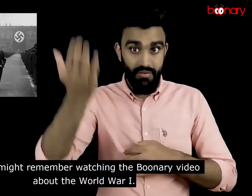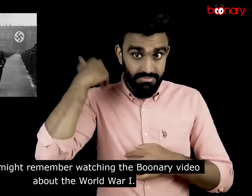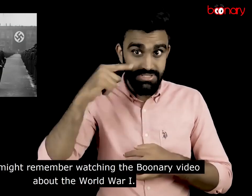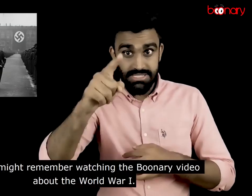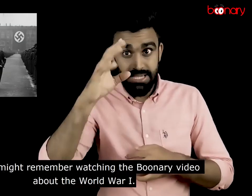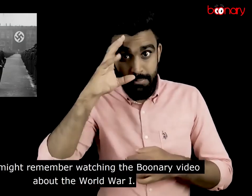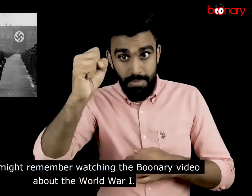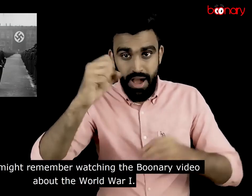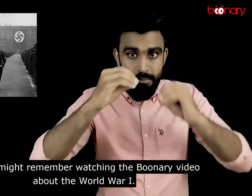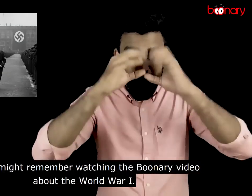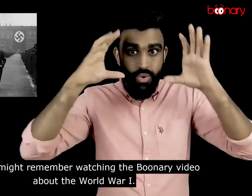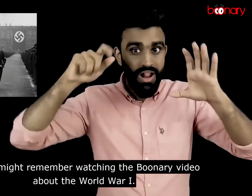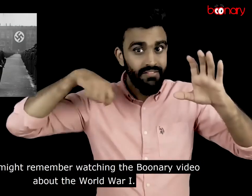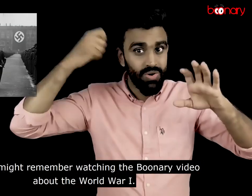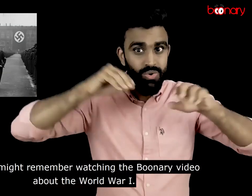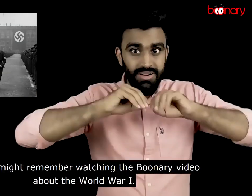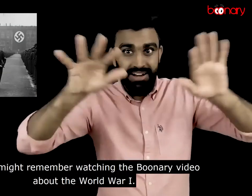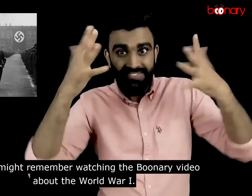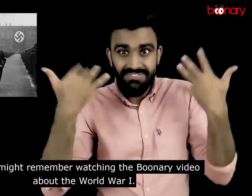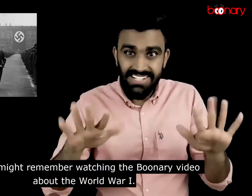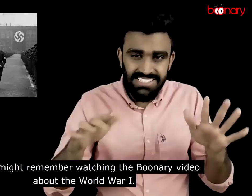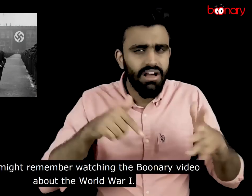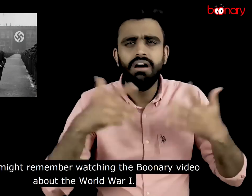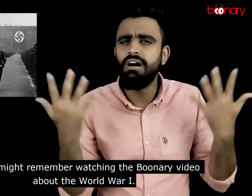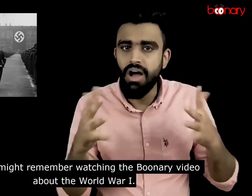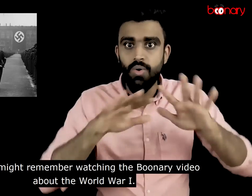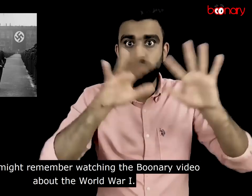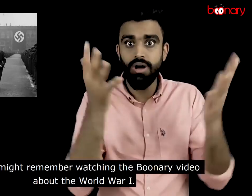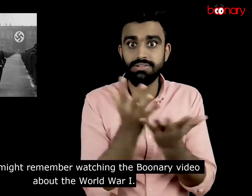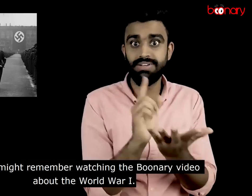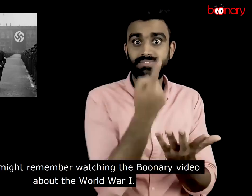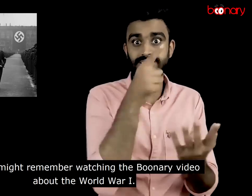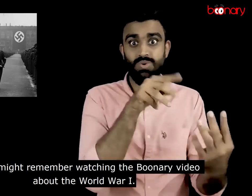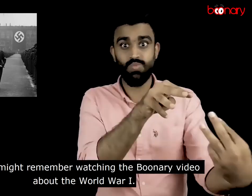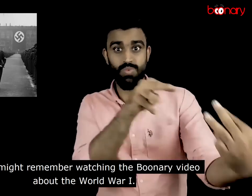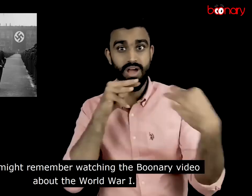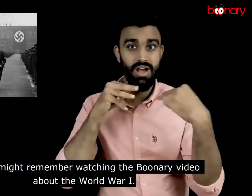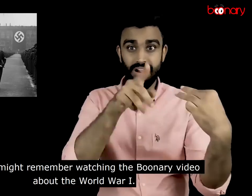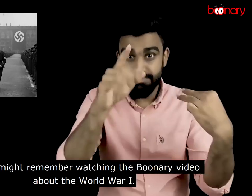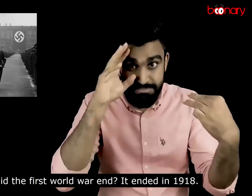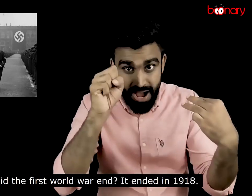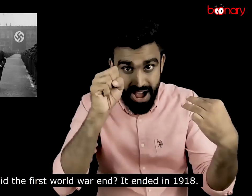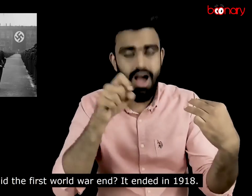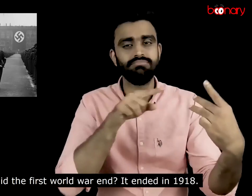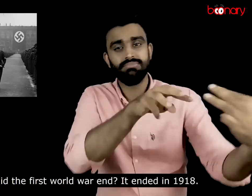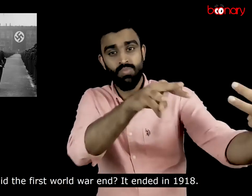You all might remember watching the Boonery video about the First World War. When did the First World